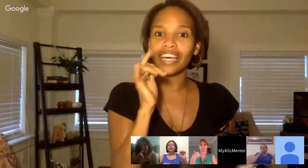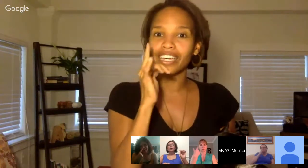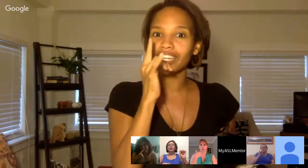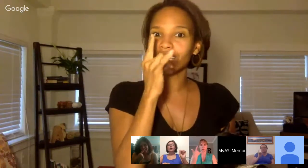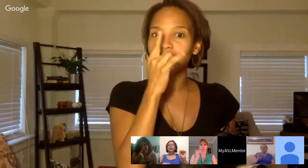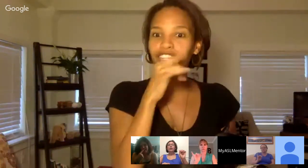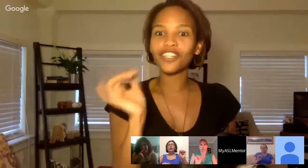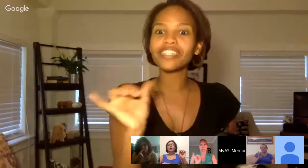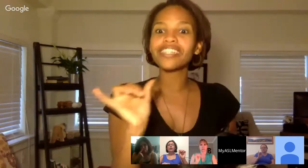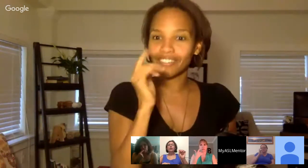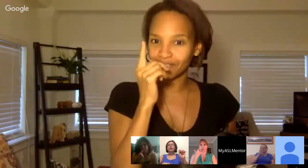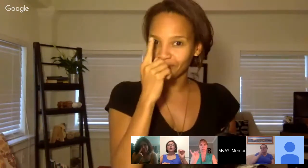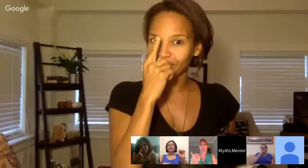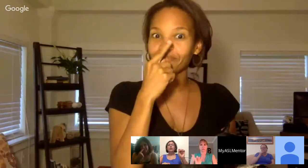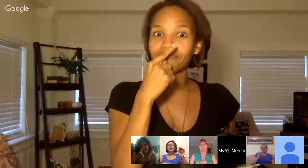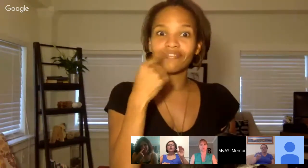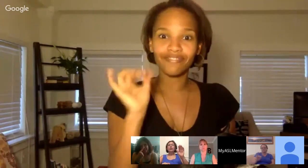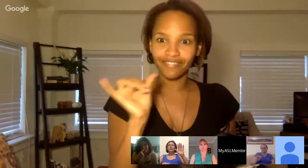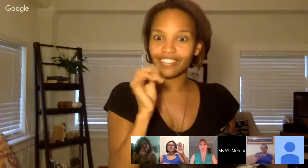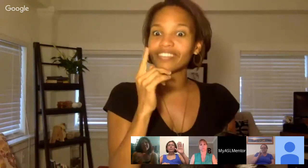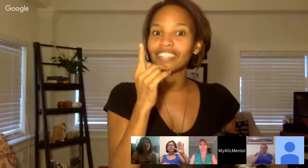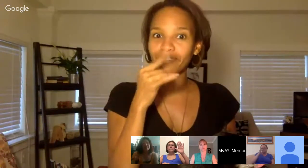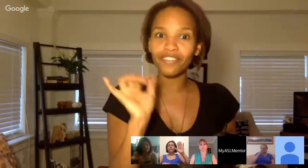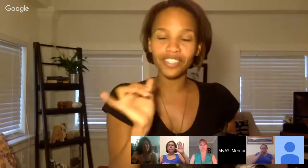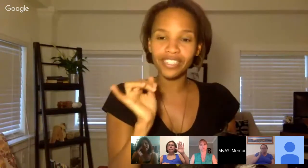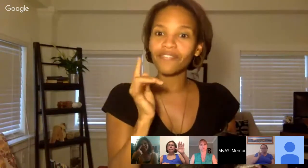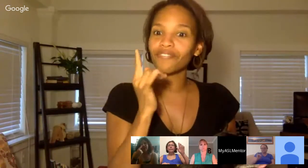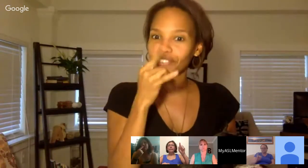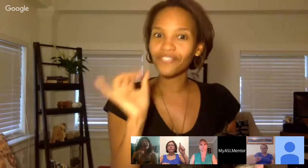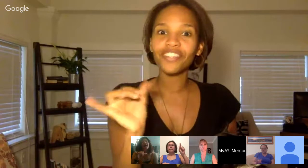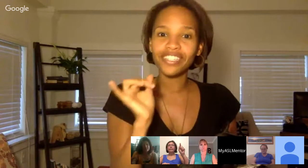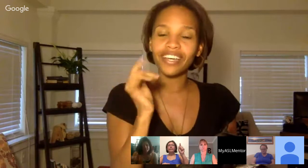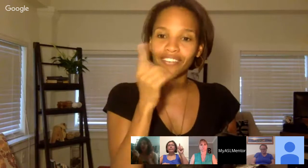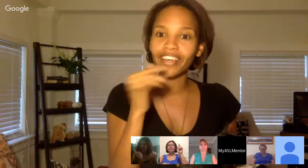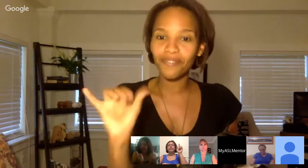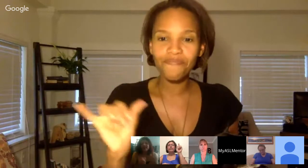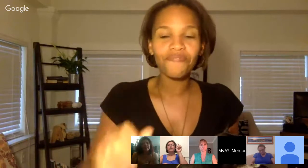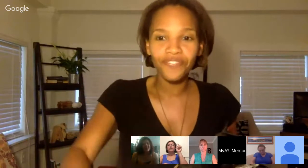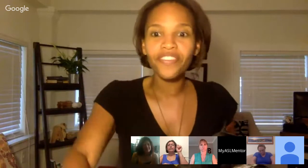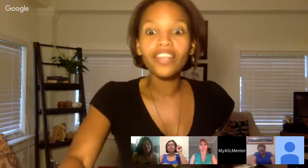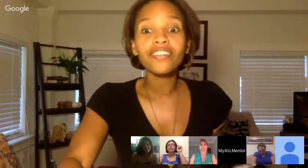looks like. He kind of like he is, and then like, okay. All